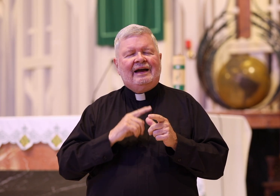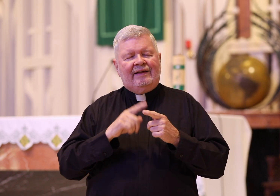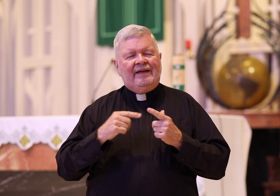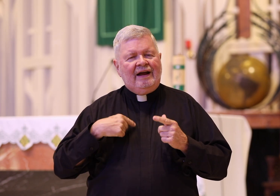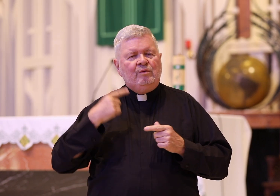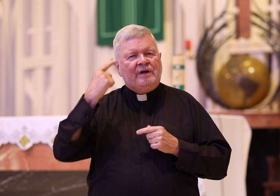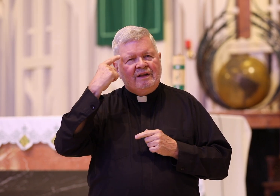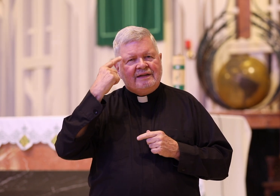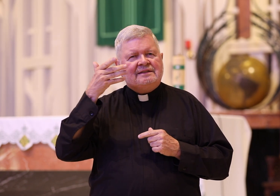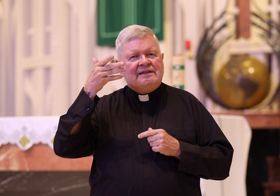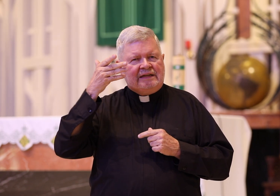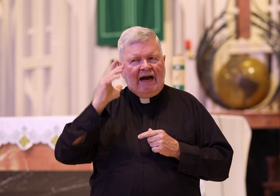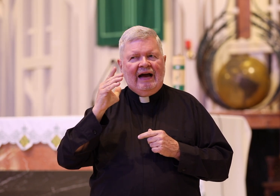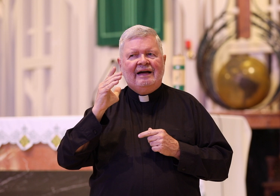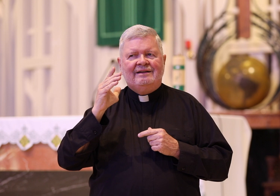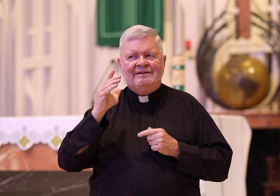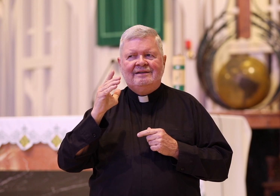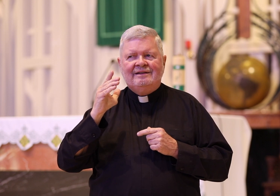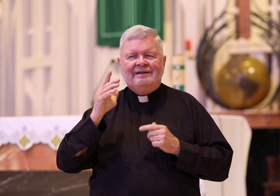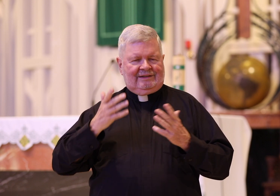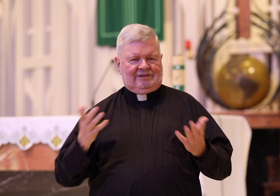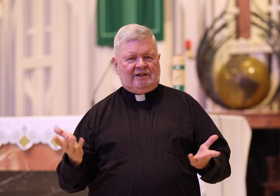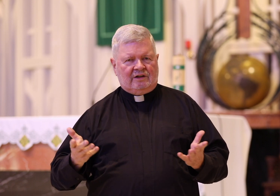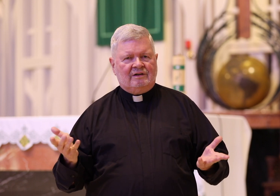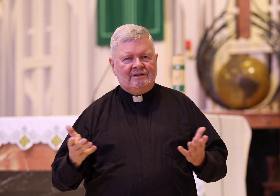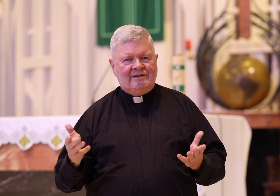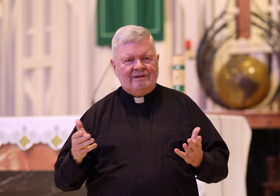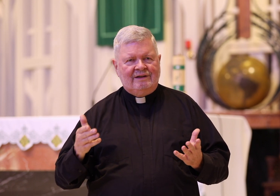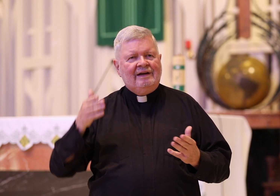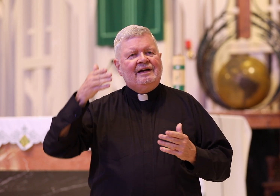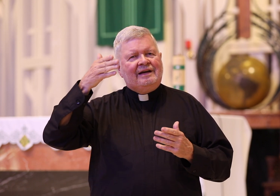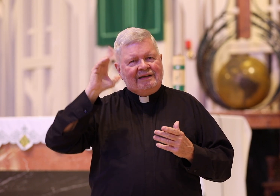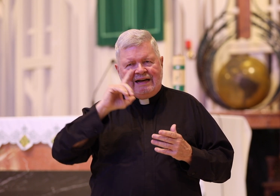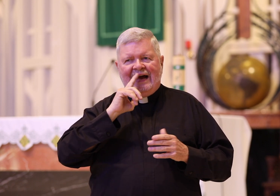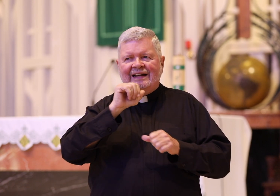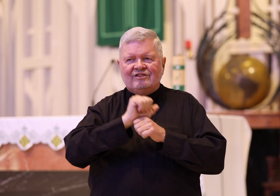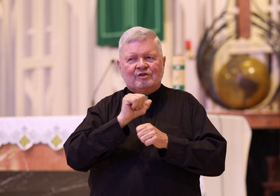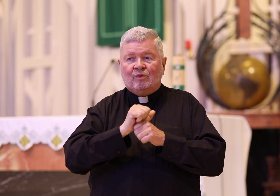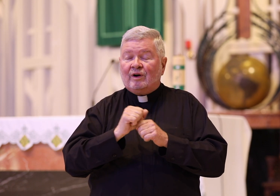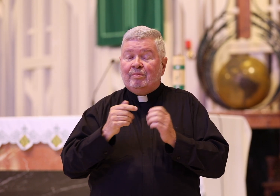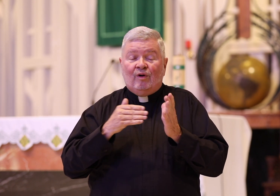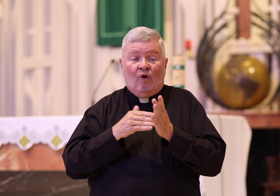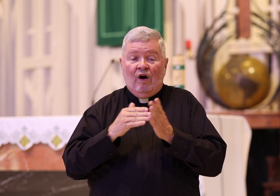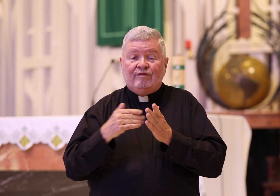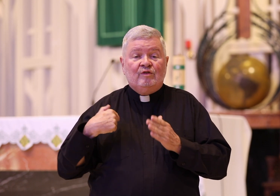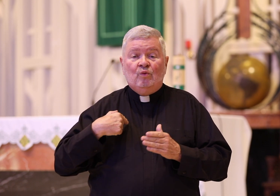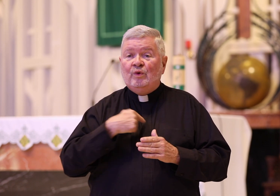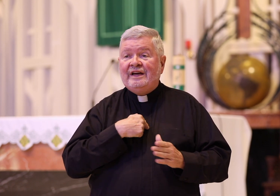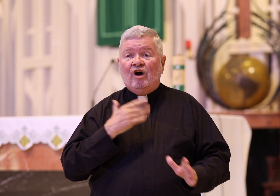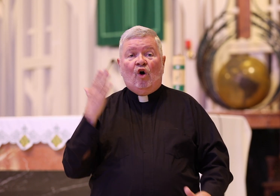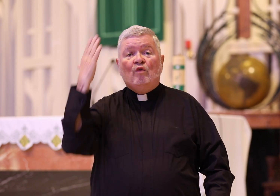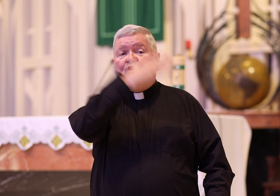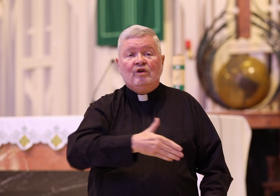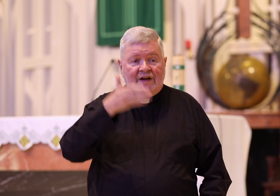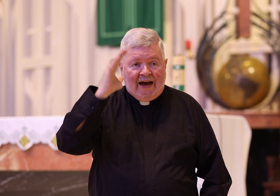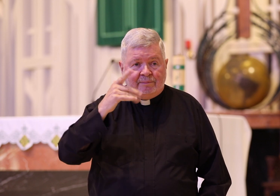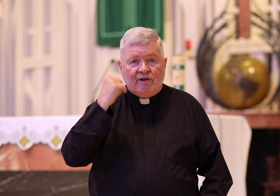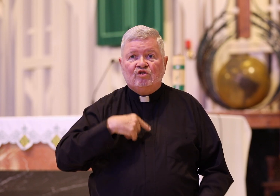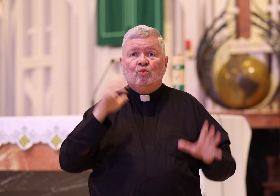And then I realize that God is here. And God is at work, but often we overlook God because we're